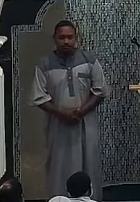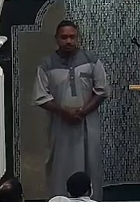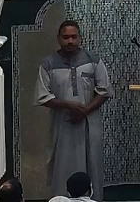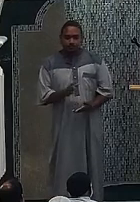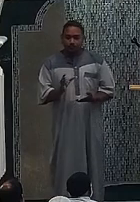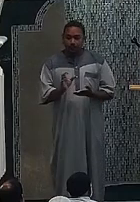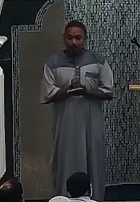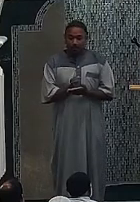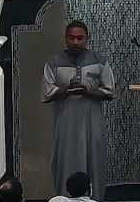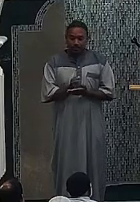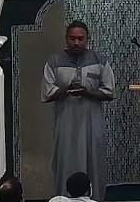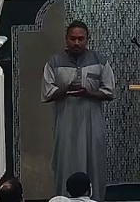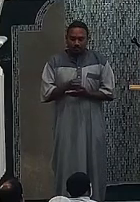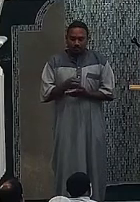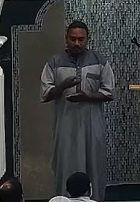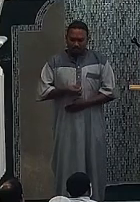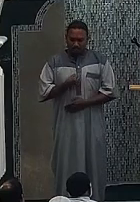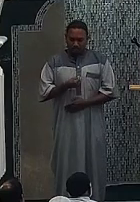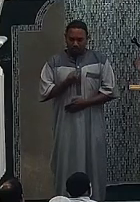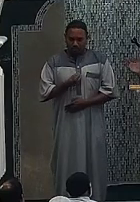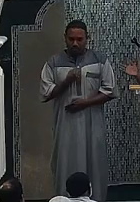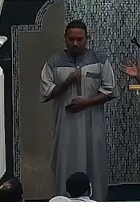come and learn to interpret.